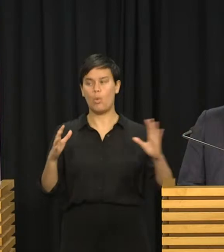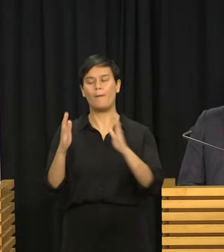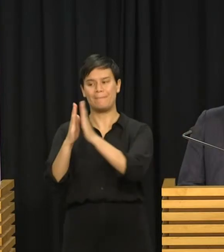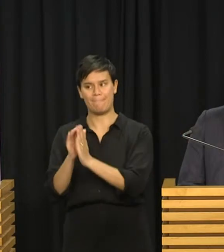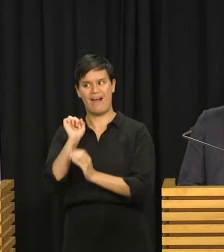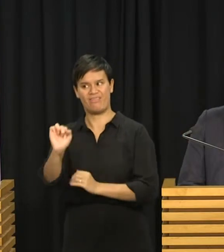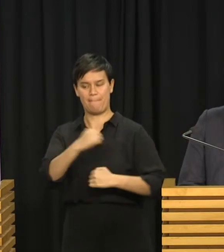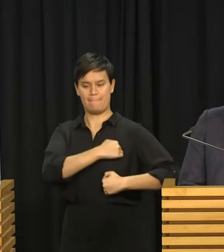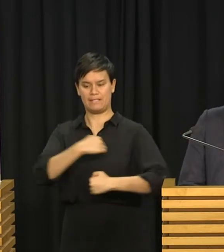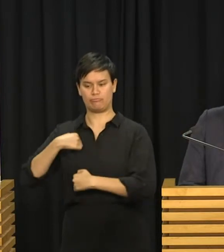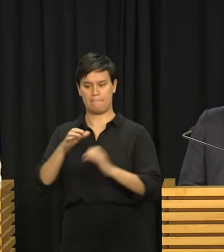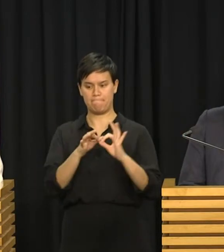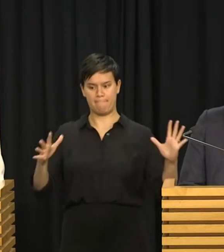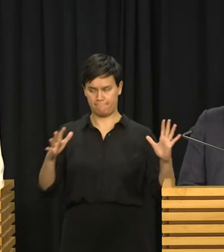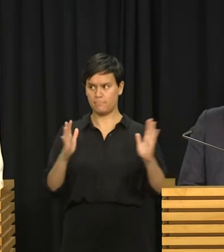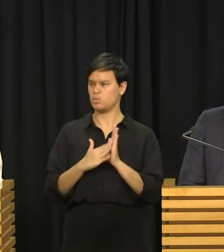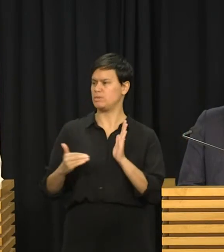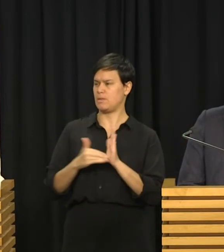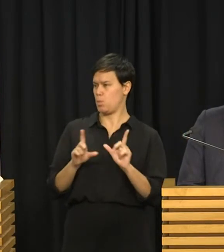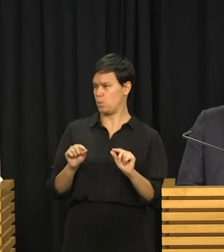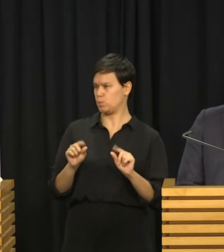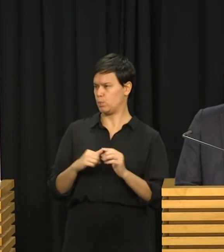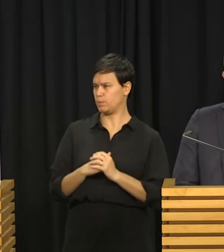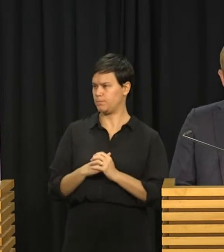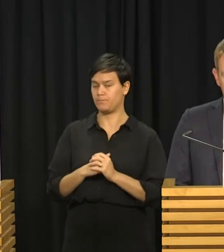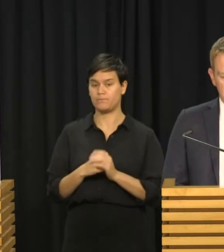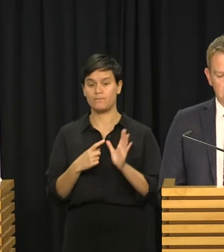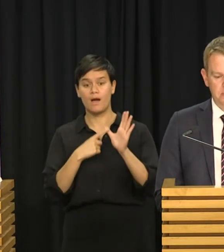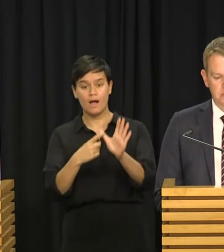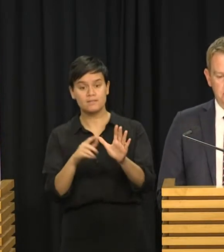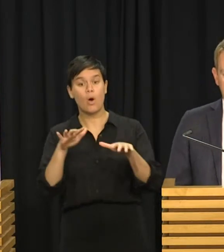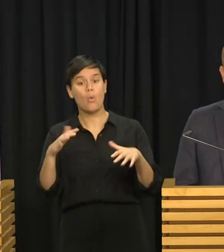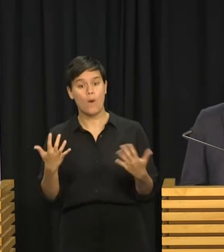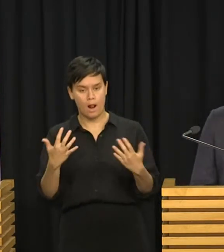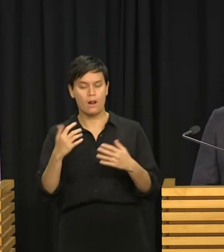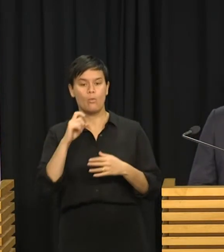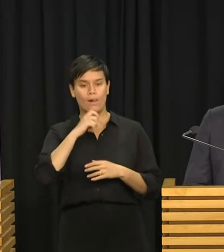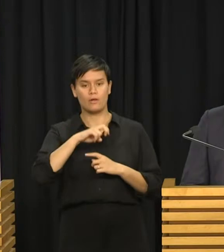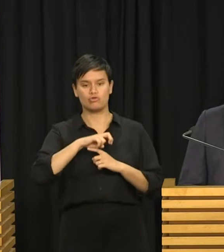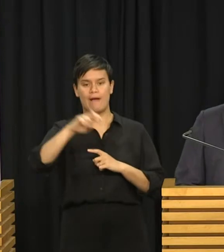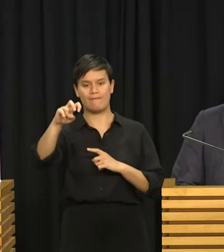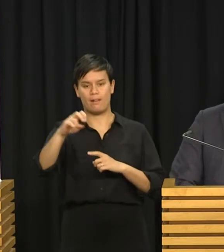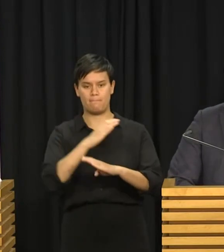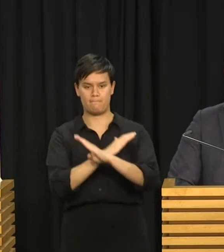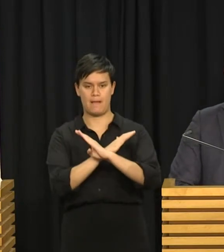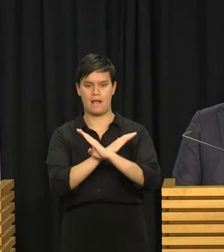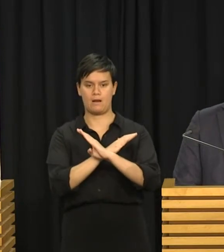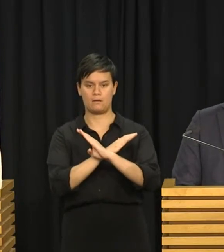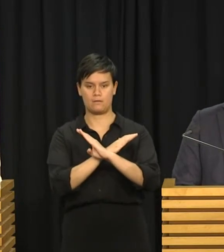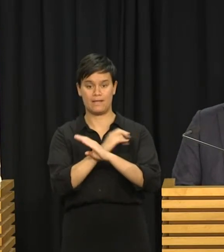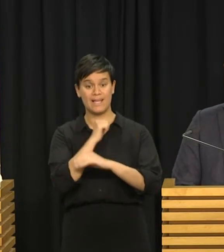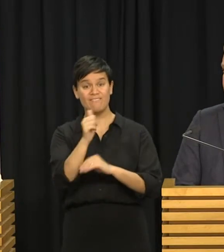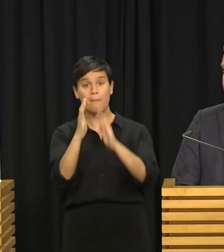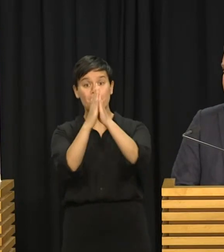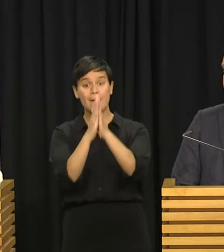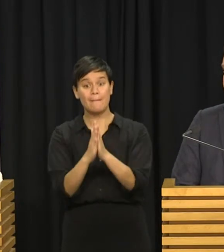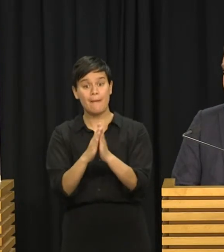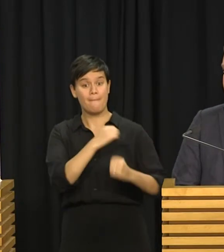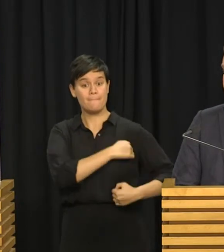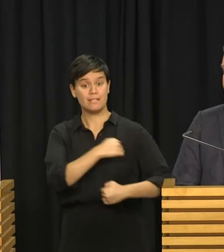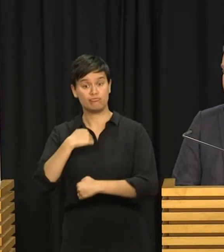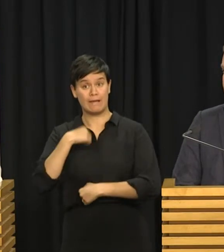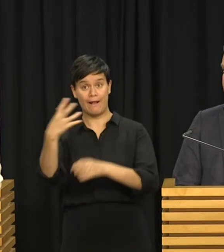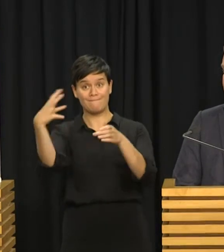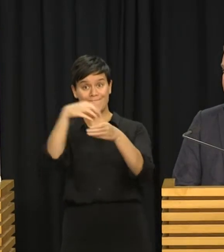several weeks ago now that we would be putting in place travel bans for anyone closely associated, and we've created